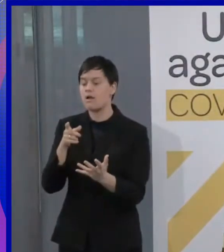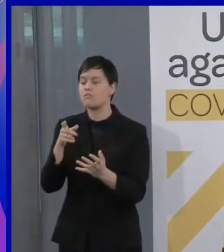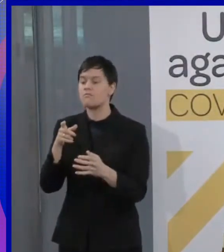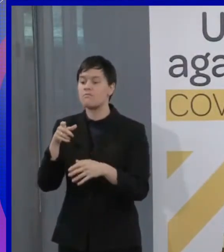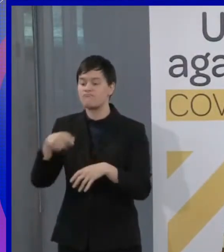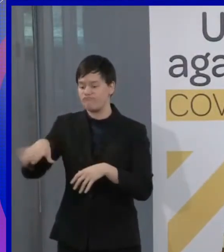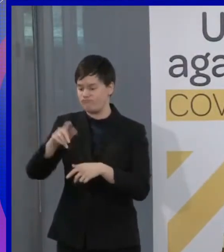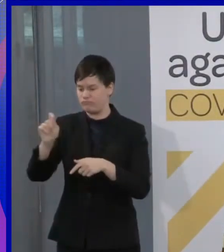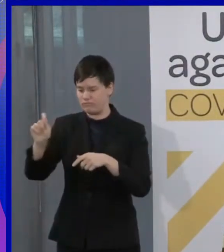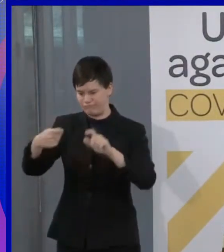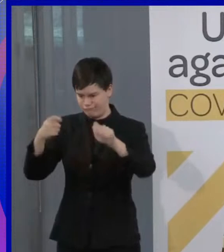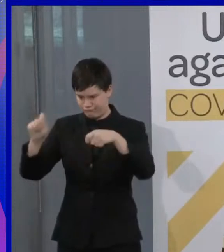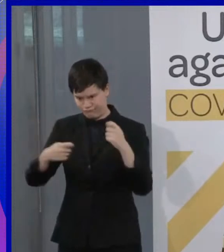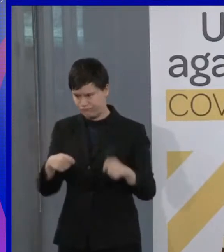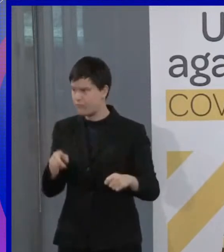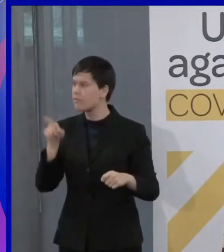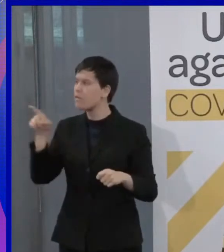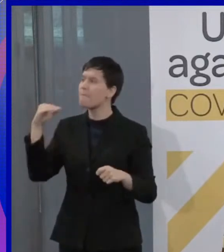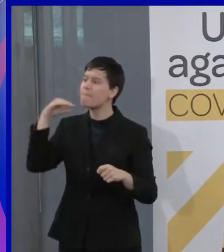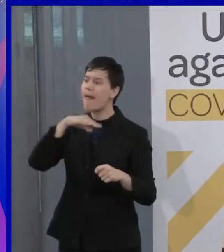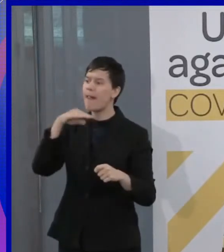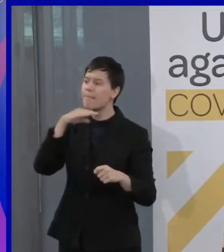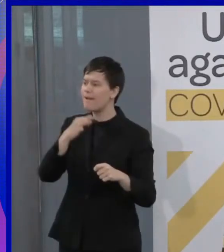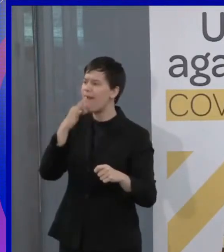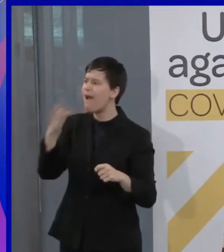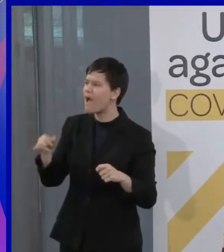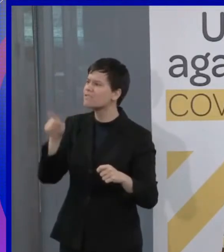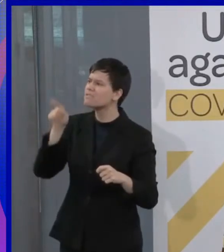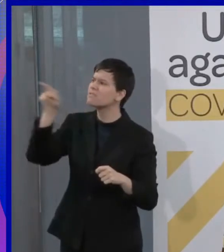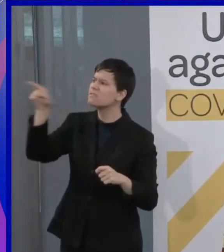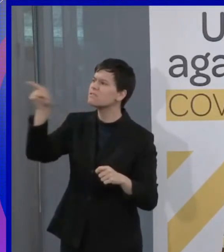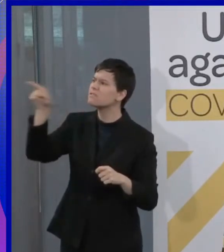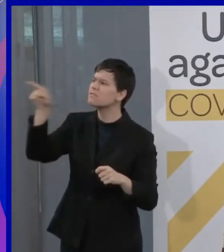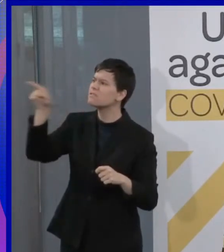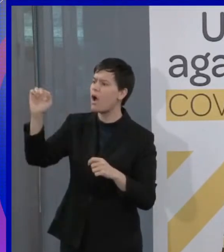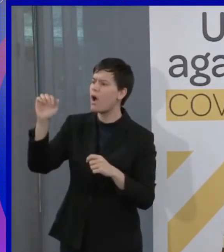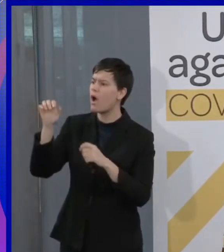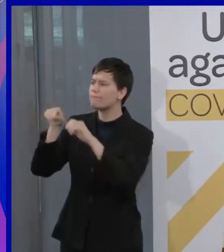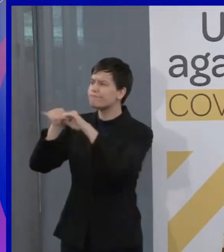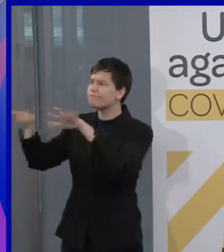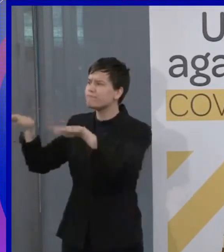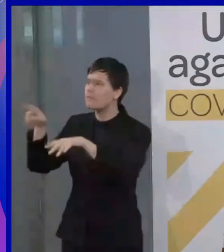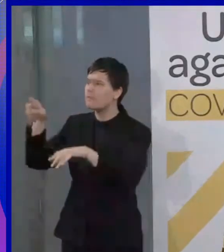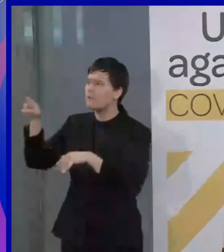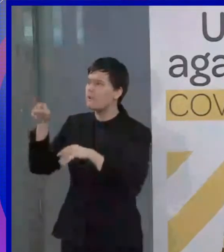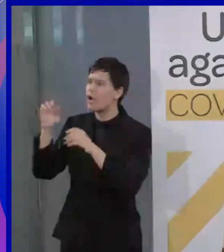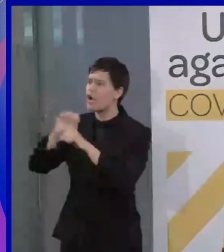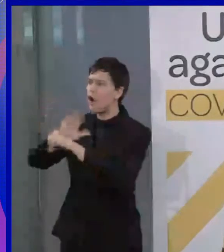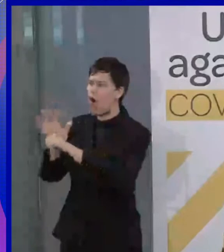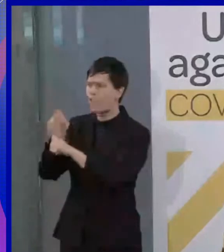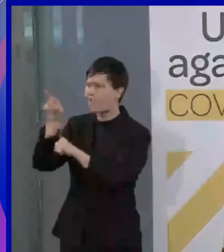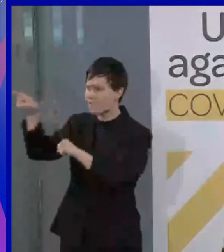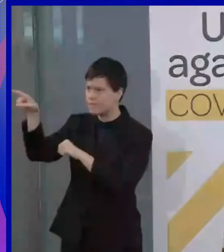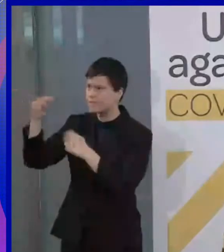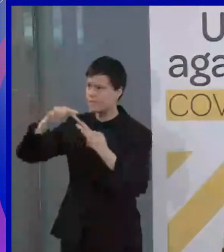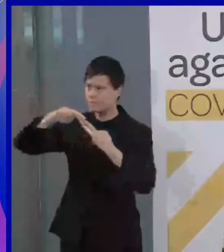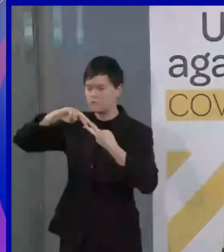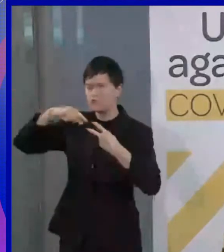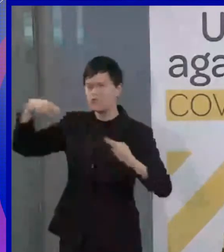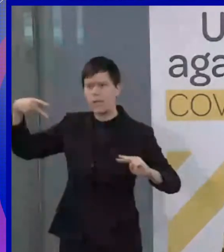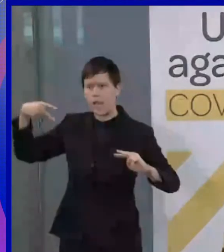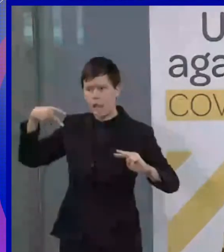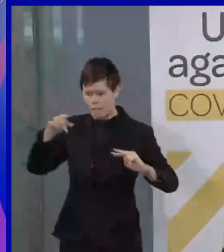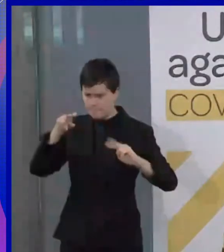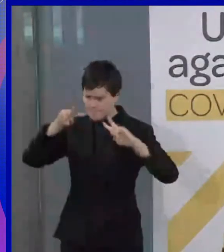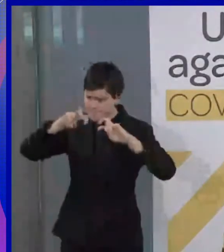just to see whether it's a similar or a different pattern to the genome sequencing from the outbreak of here. So that will be, again, another small